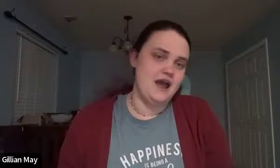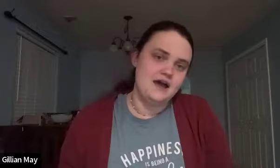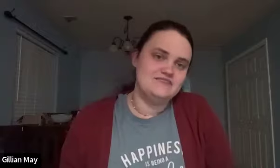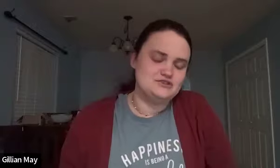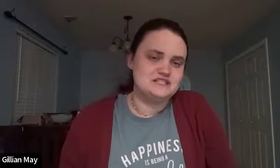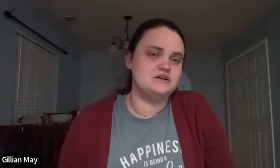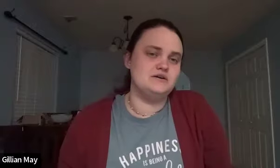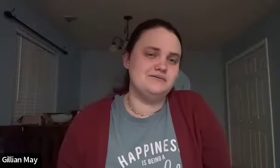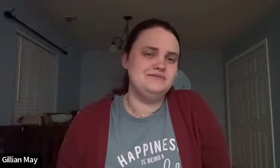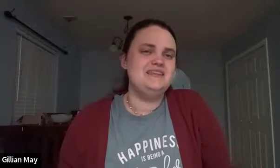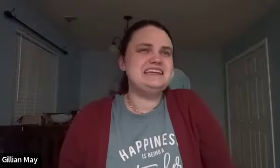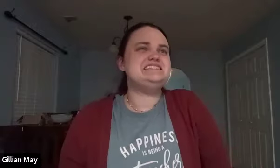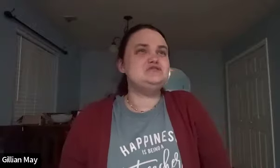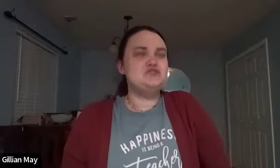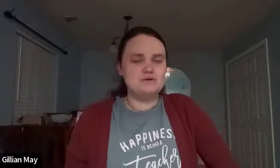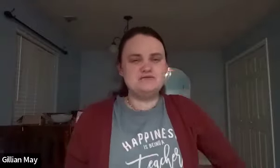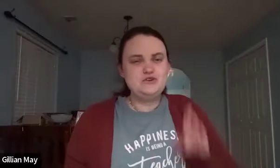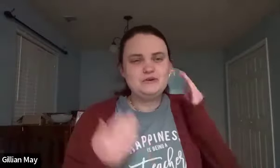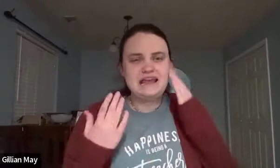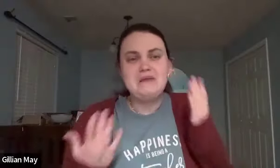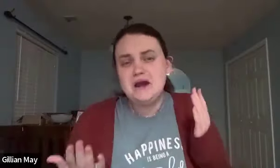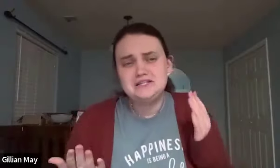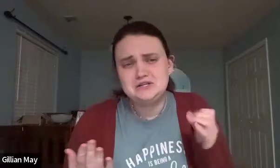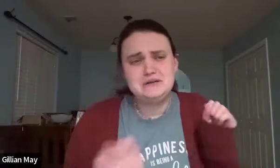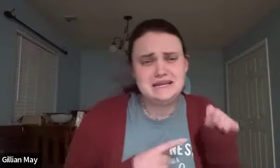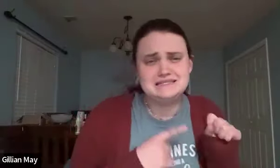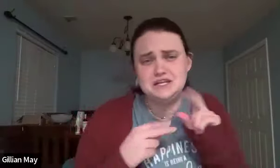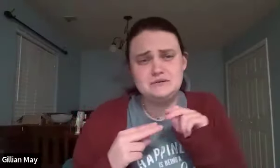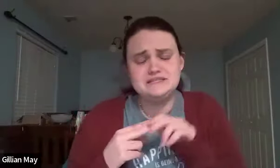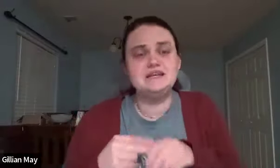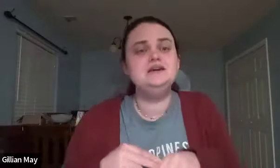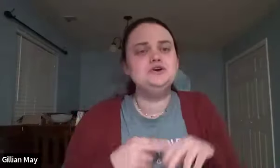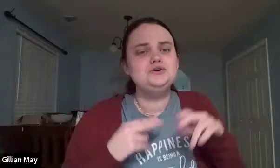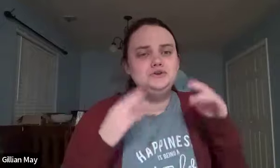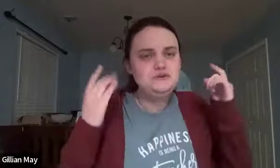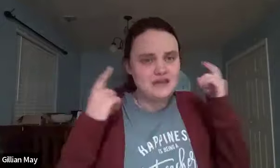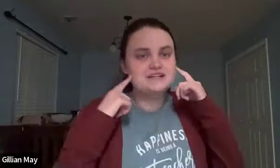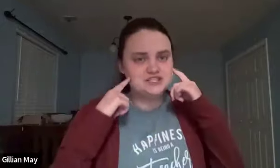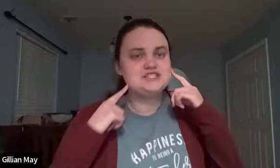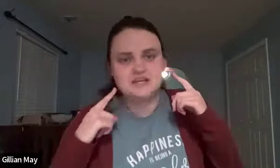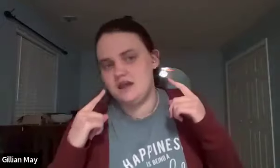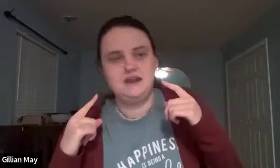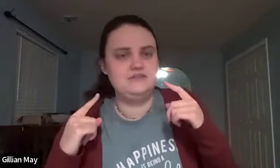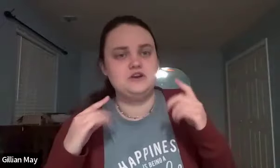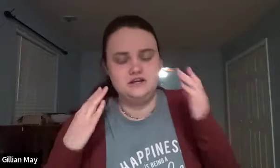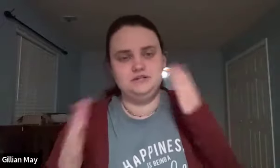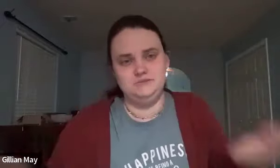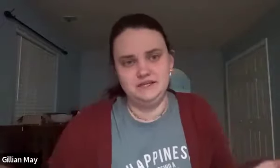head and they still know it. So if you are like, I'm not sure what yes and no is again, you can just shake your head and they're going to know what you mean.